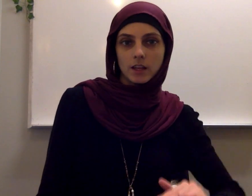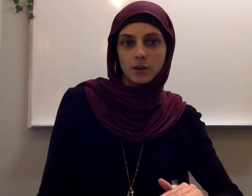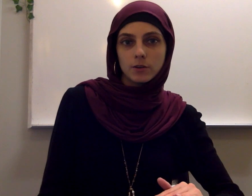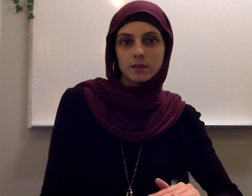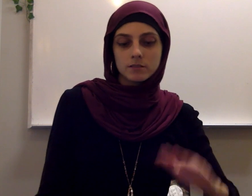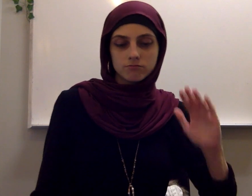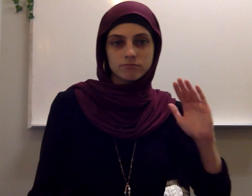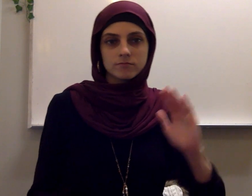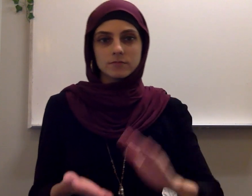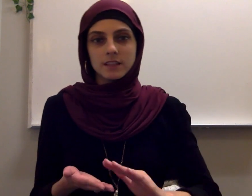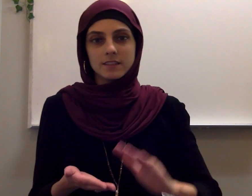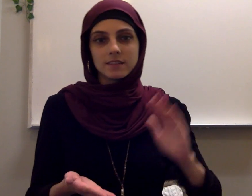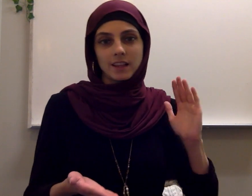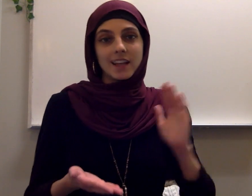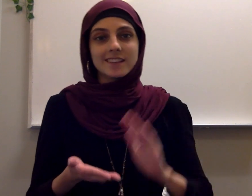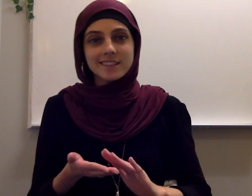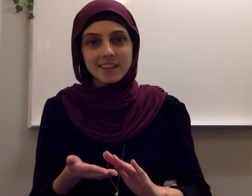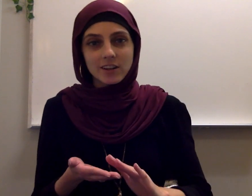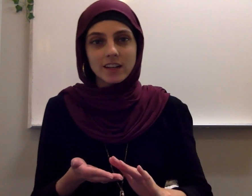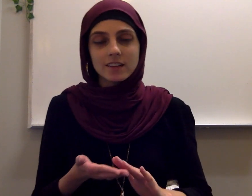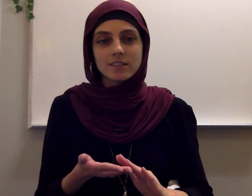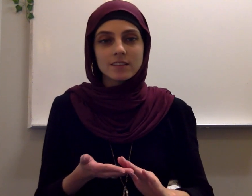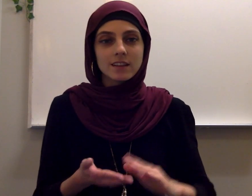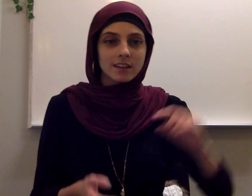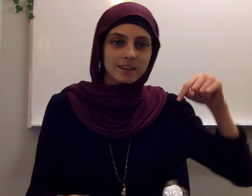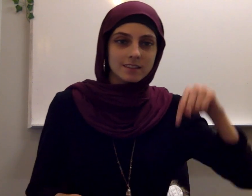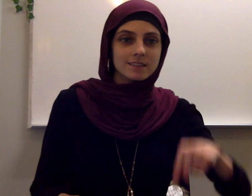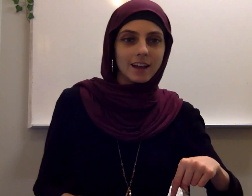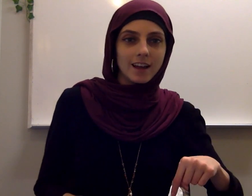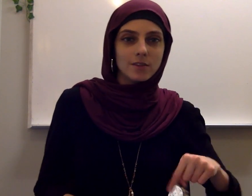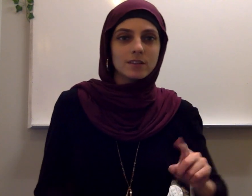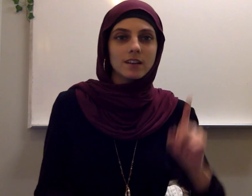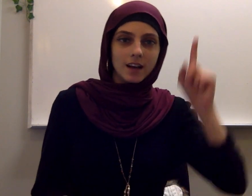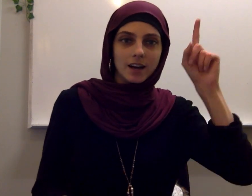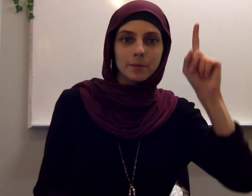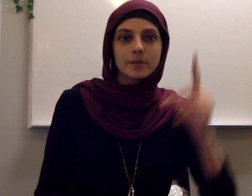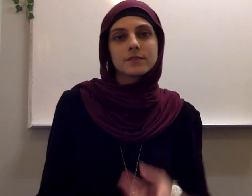Low. This is to like decrease, down, up.